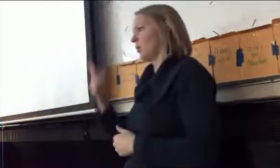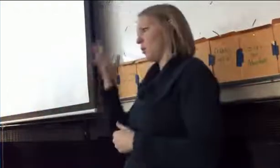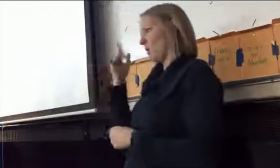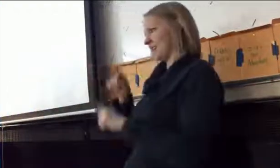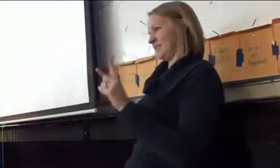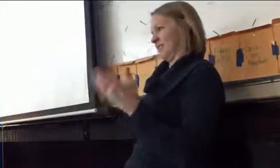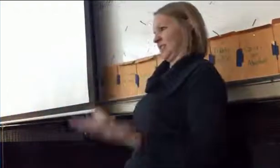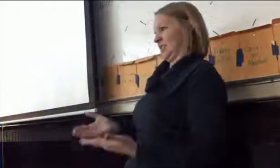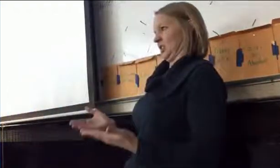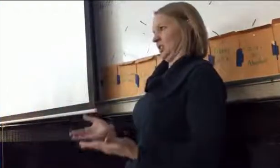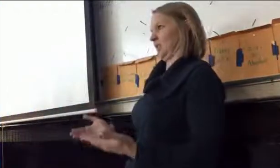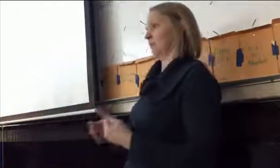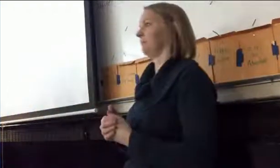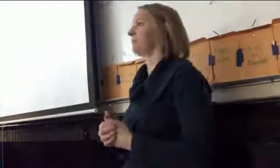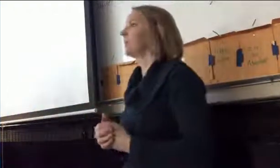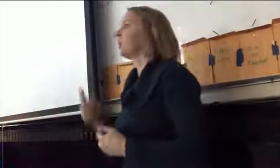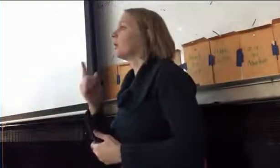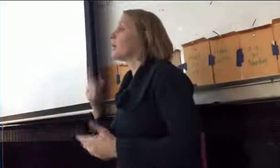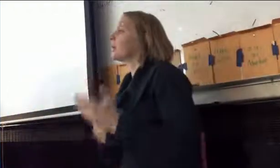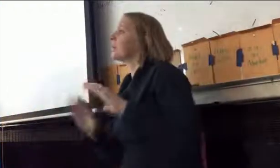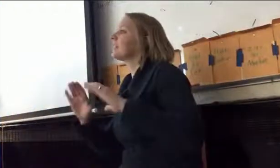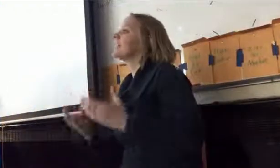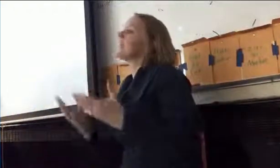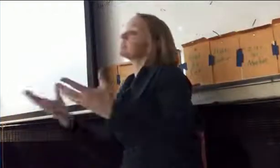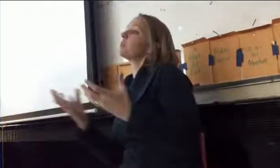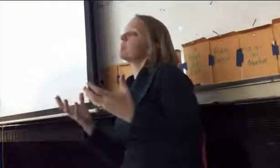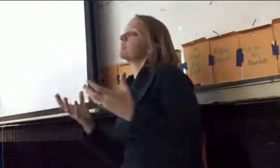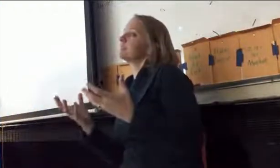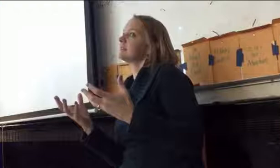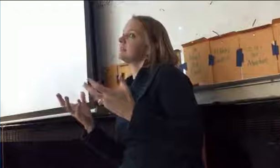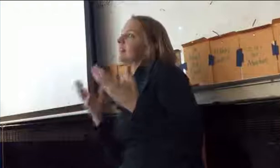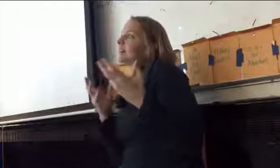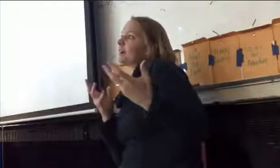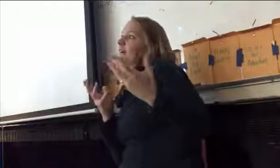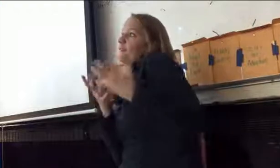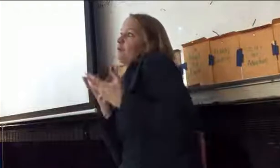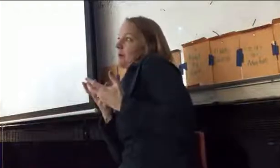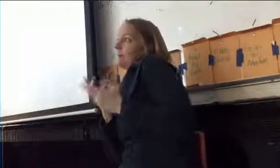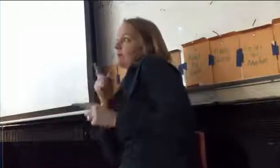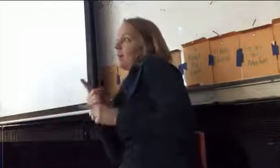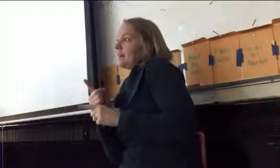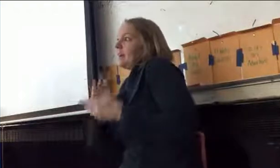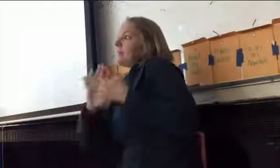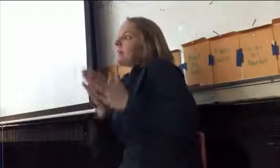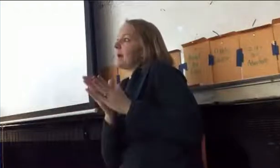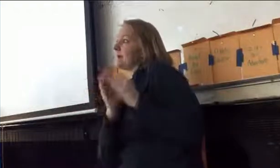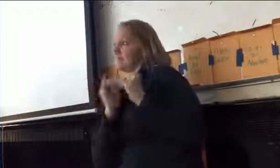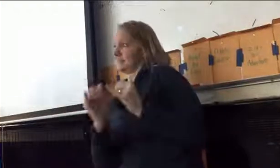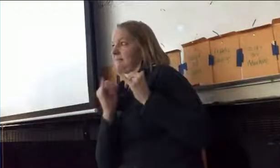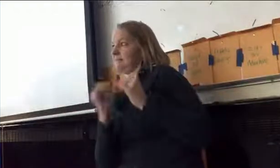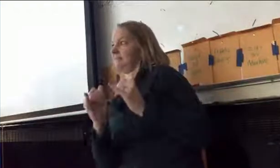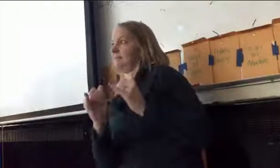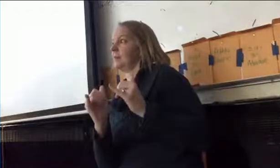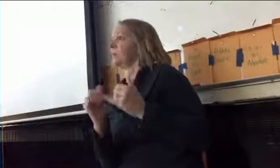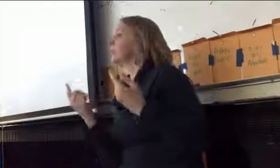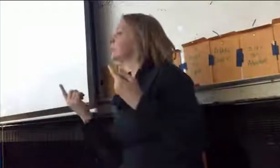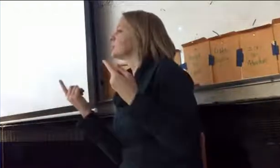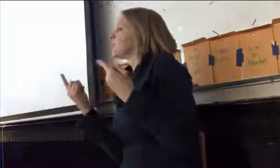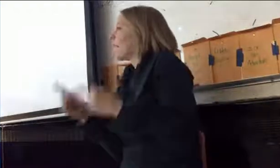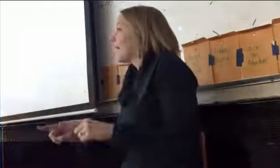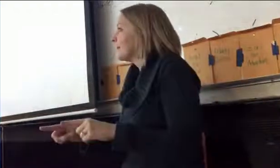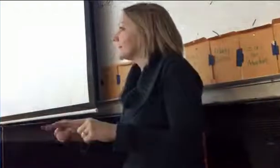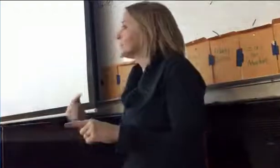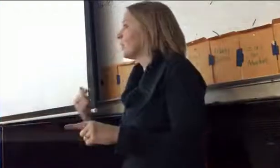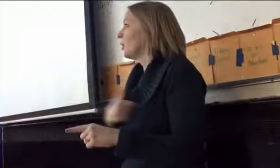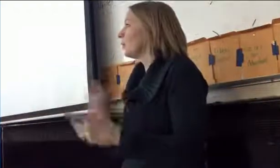here? Well, what did the classroom want? Right? Conformity, right? Become the same as everybody else. So what happens is that we